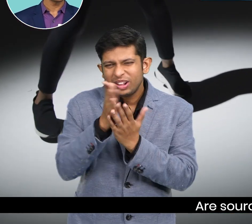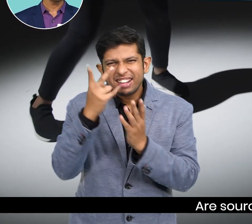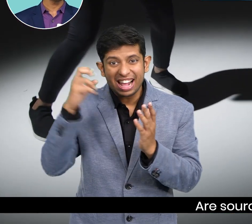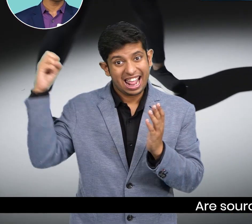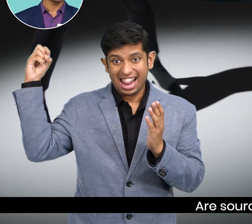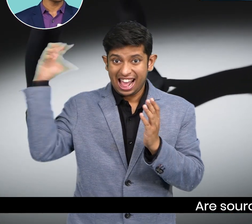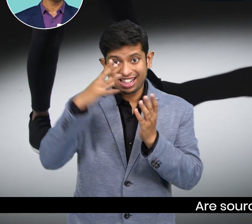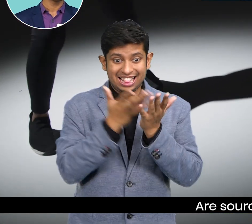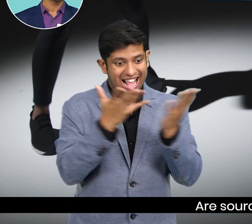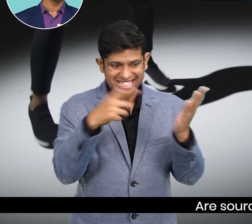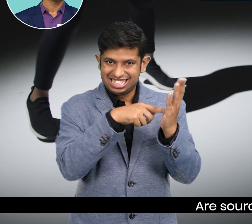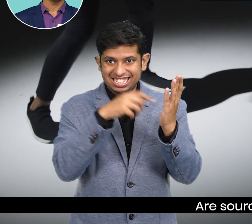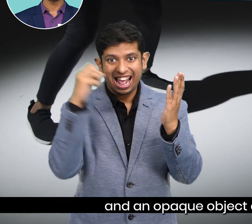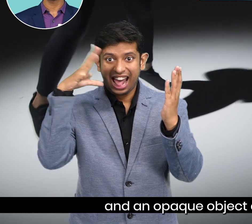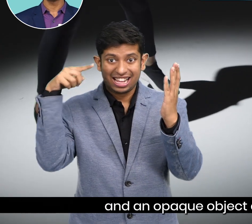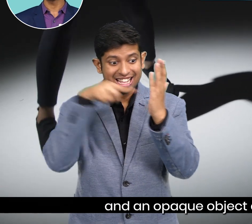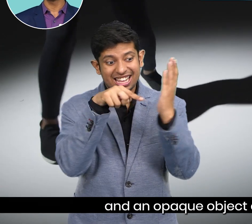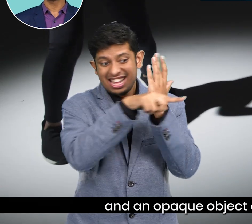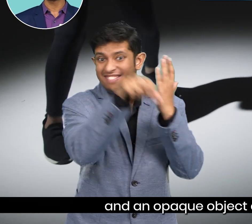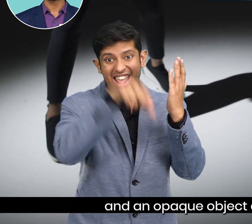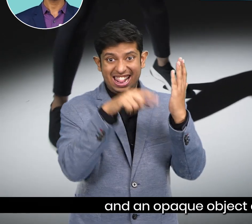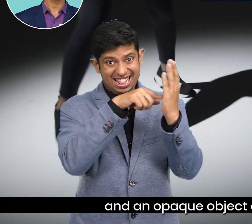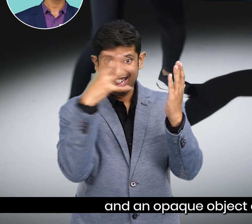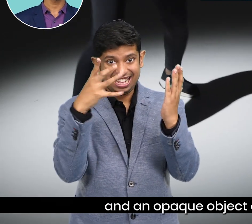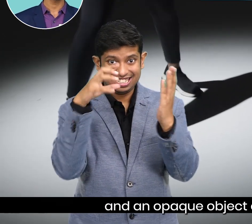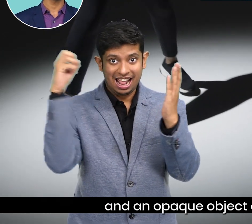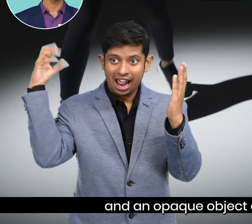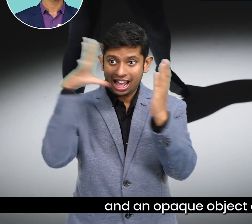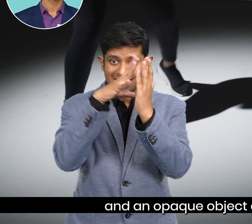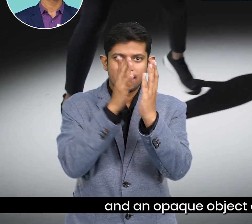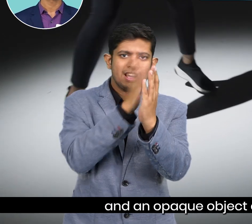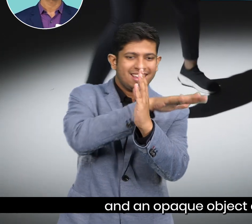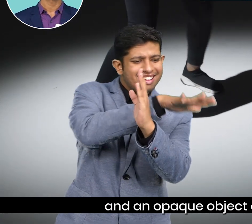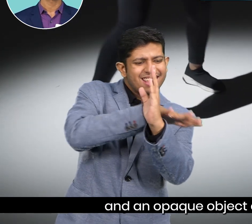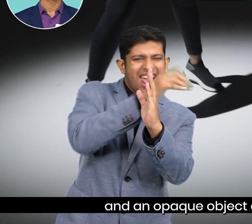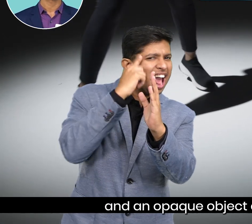Are sources of light and an opaque object enough to get shadows?